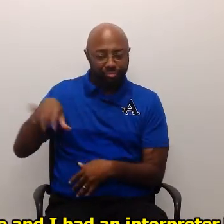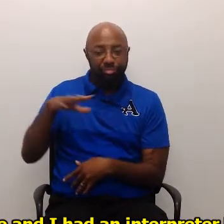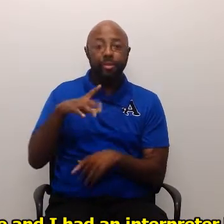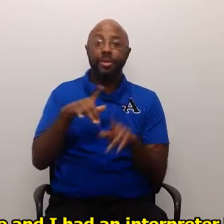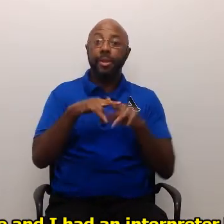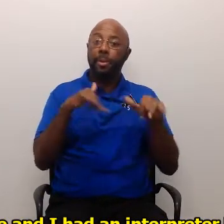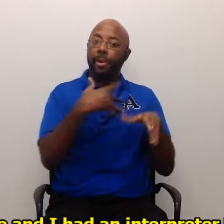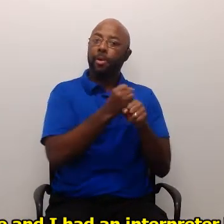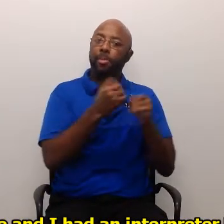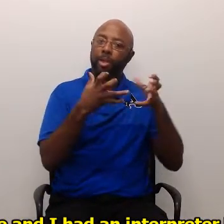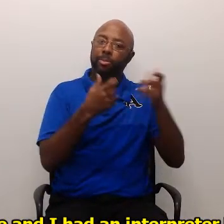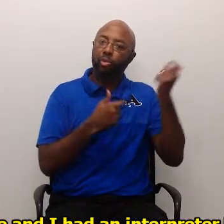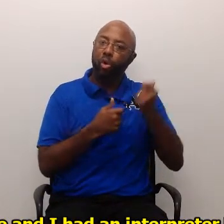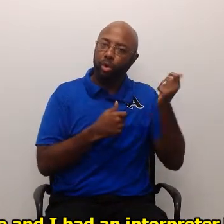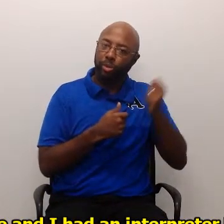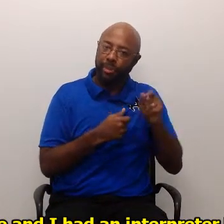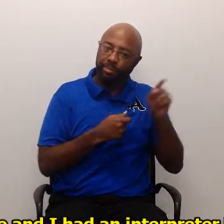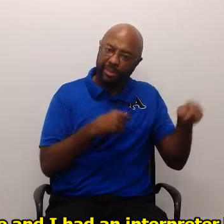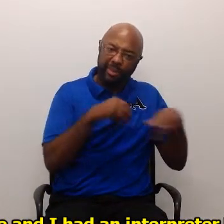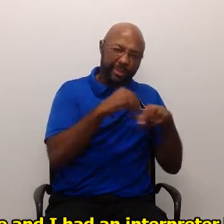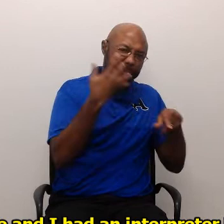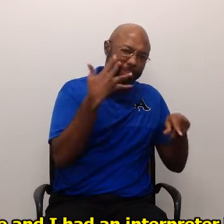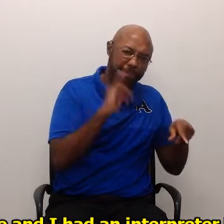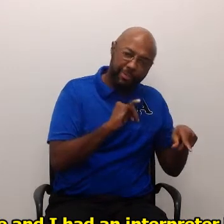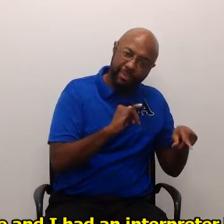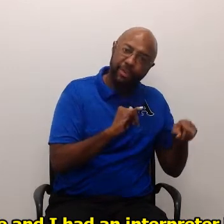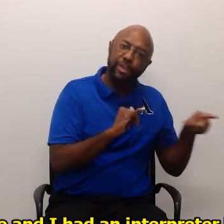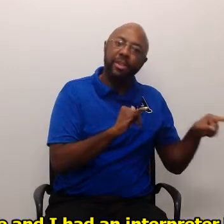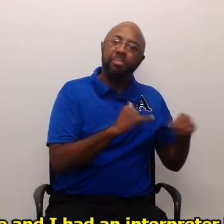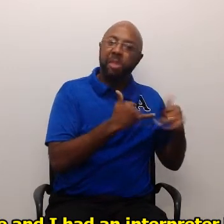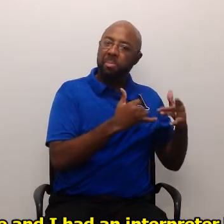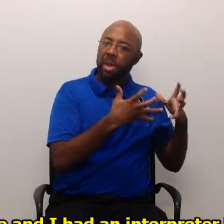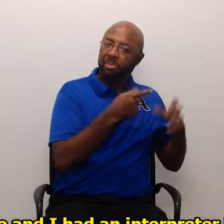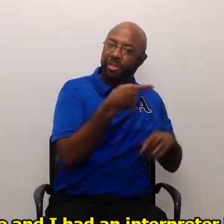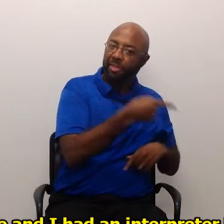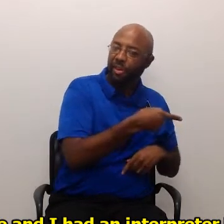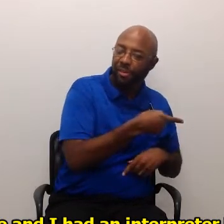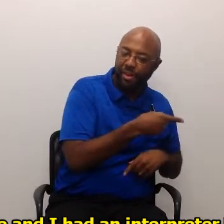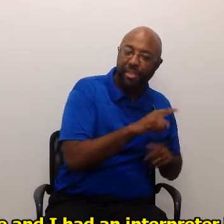an interpreter in college. I got a basketball scholarship in California.